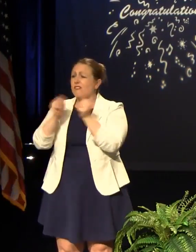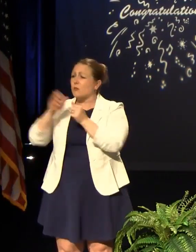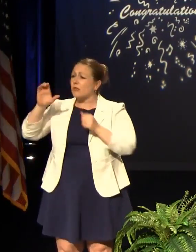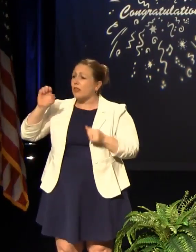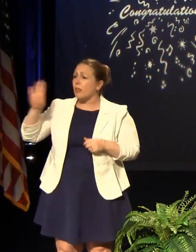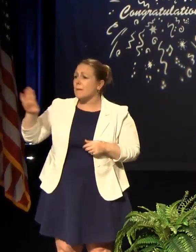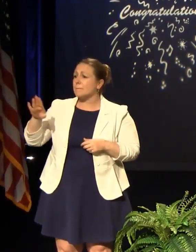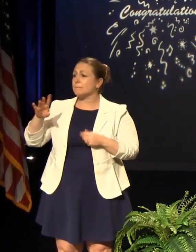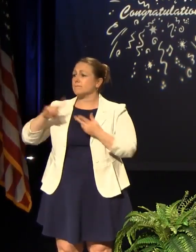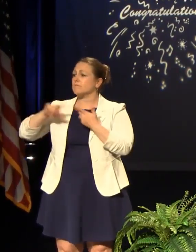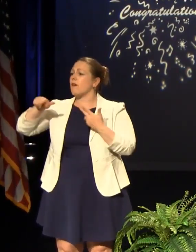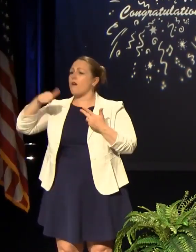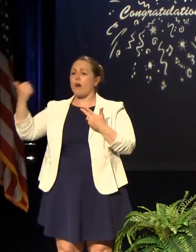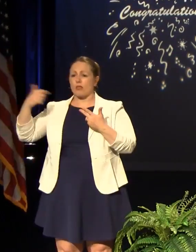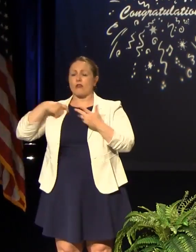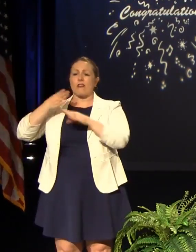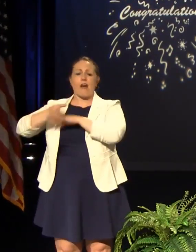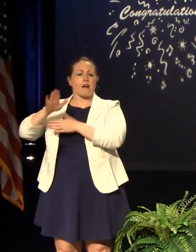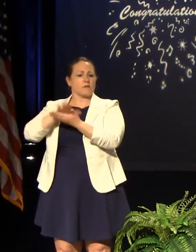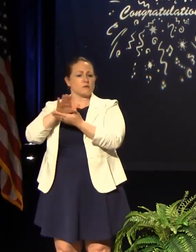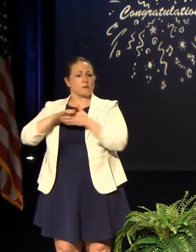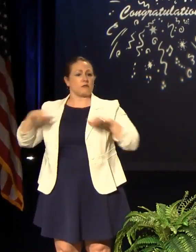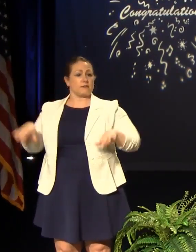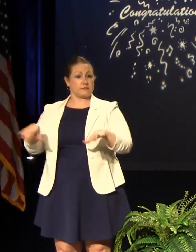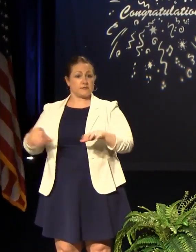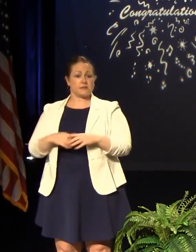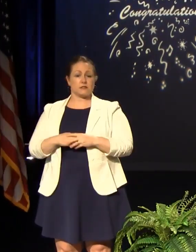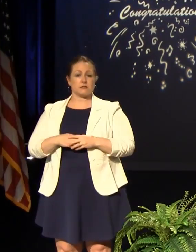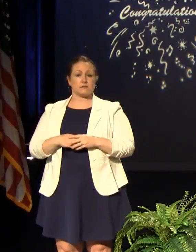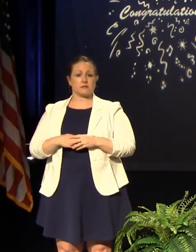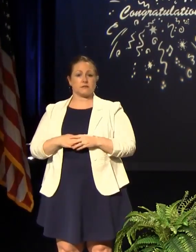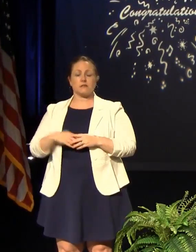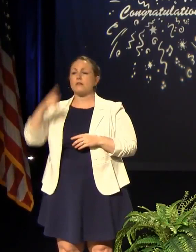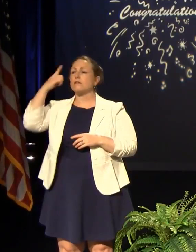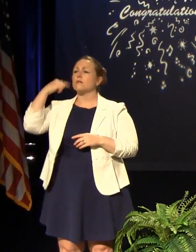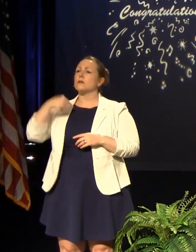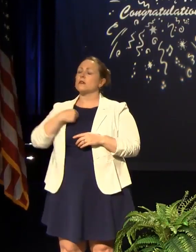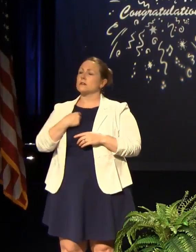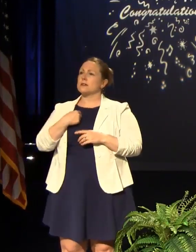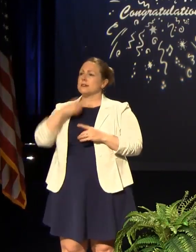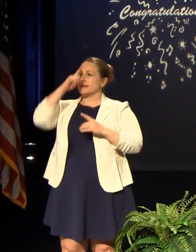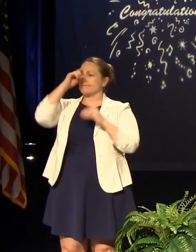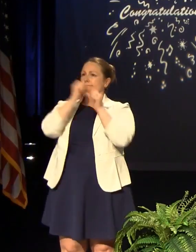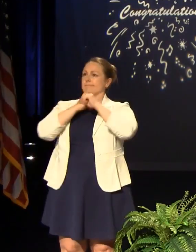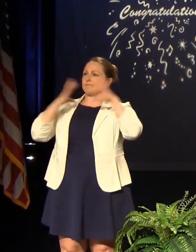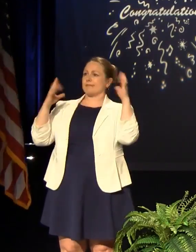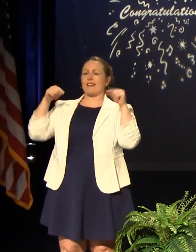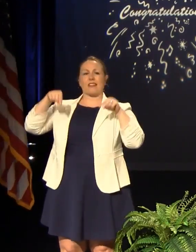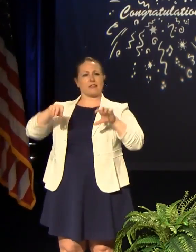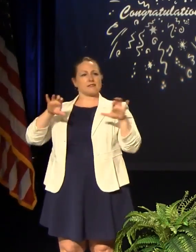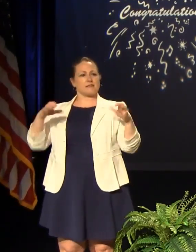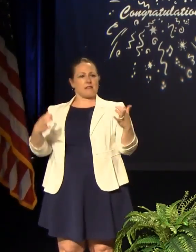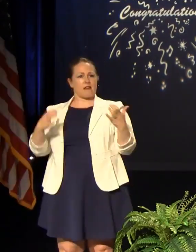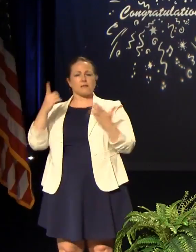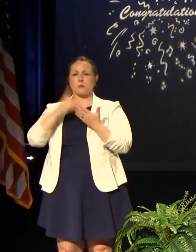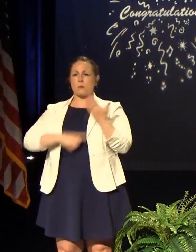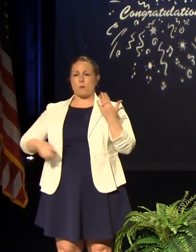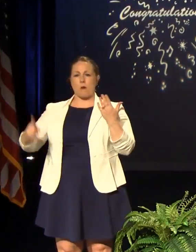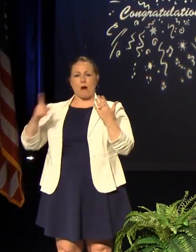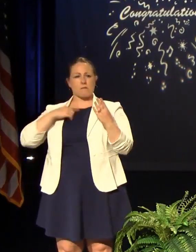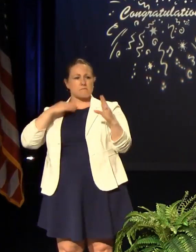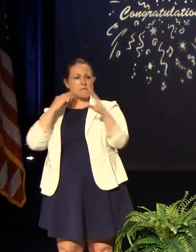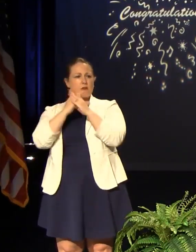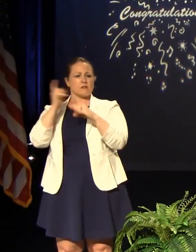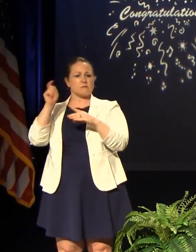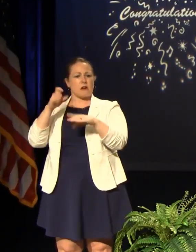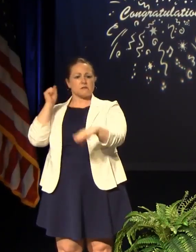other extracurriculars. For me, I think about what this class has needed to overcome and